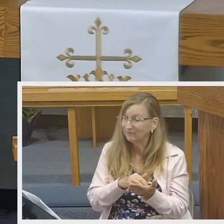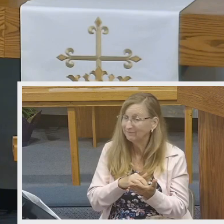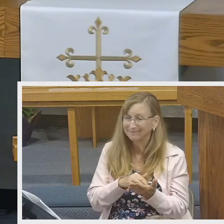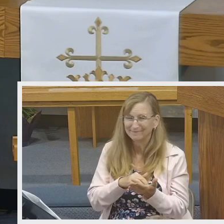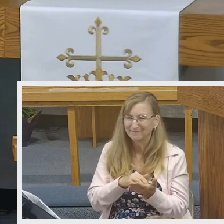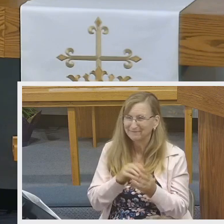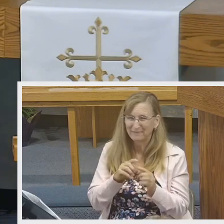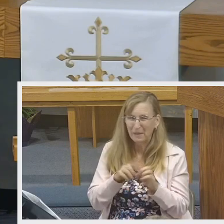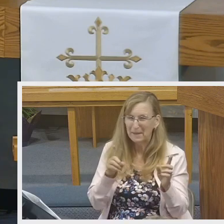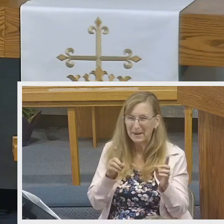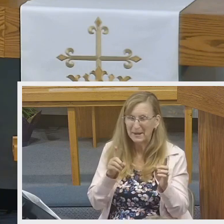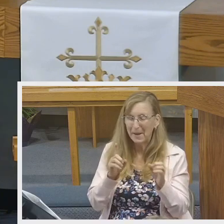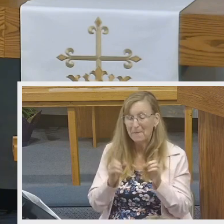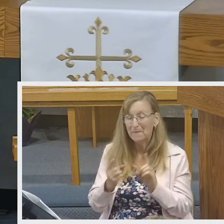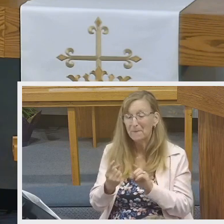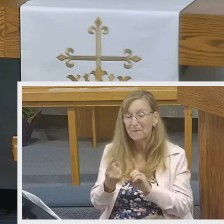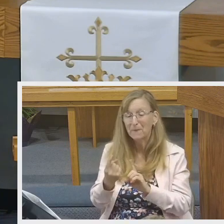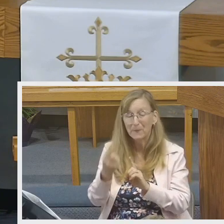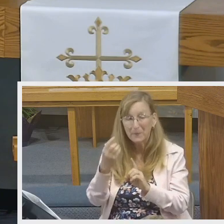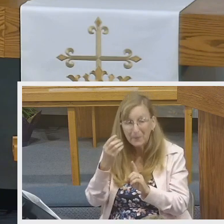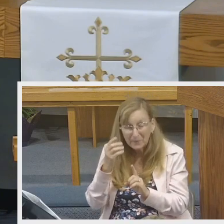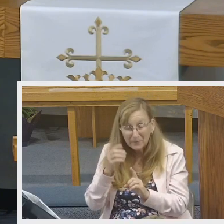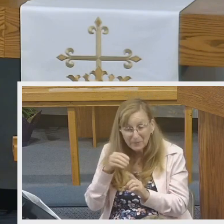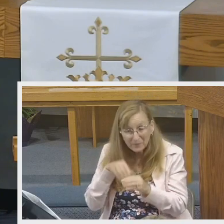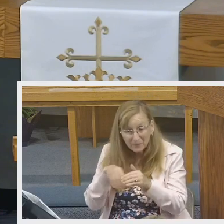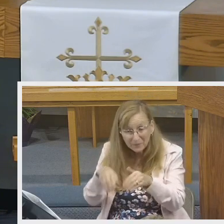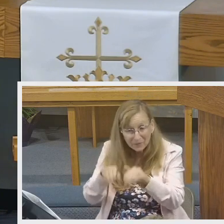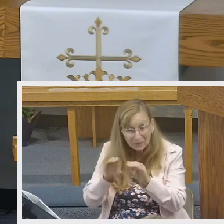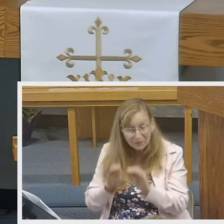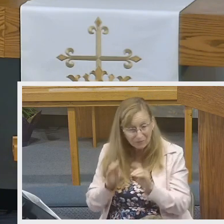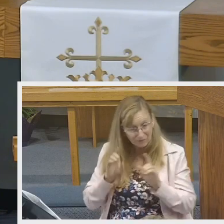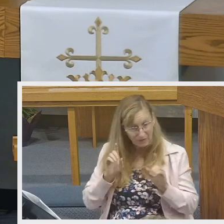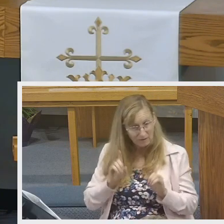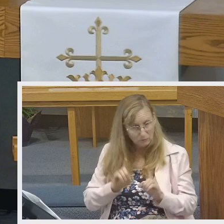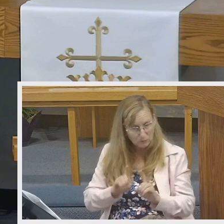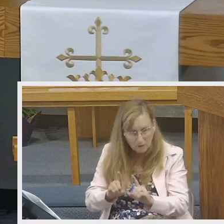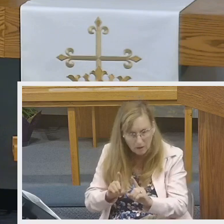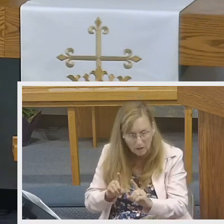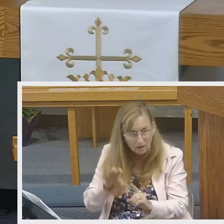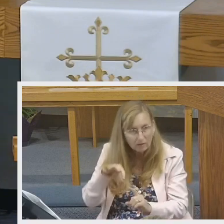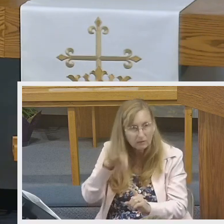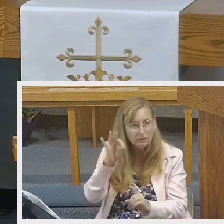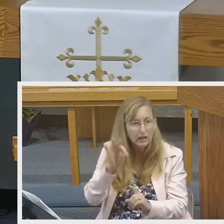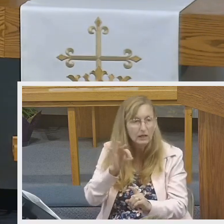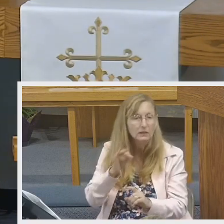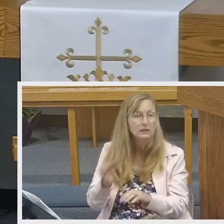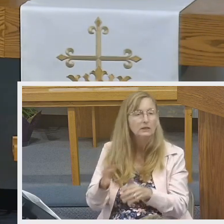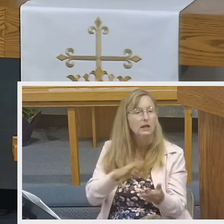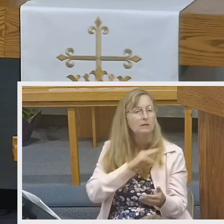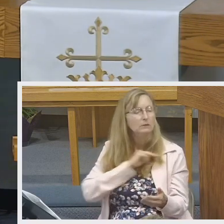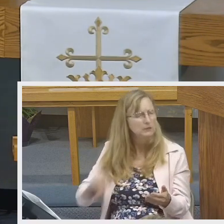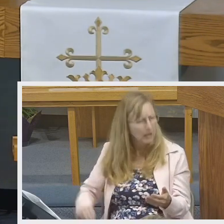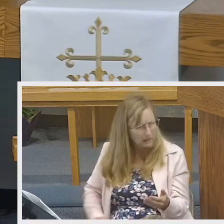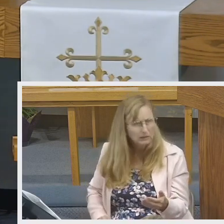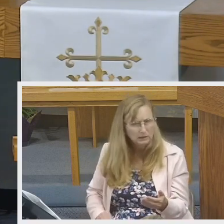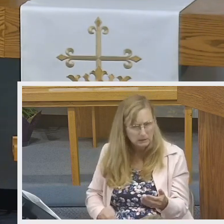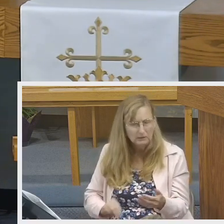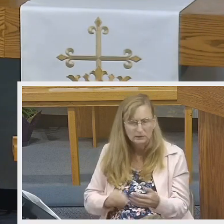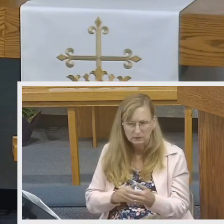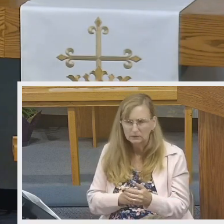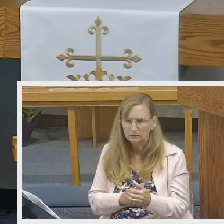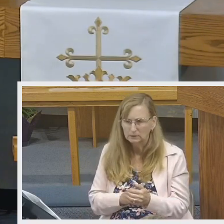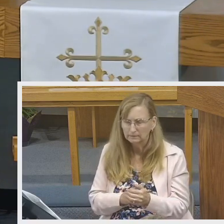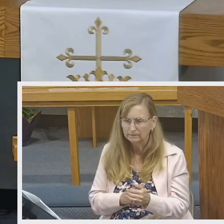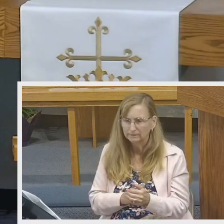But as they approached that tomb, the women thought that that's exactly what they would find, a dead Messiah.